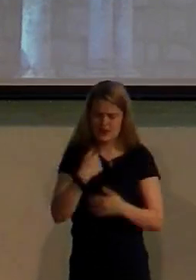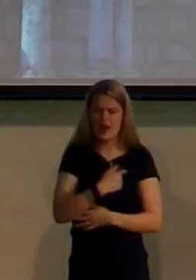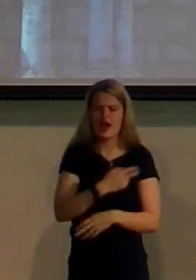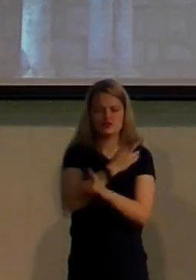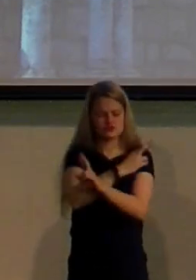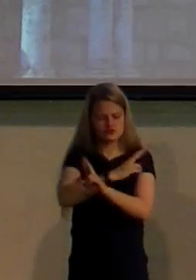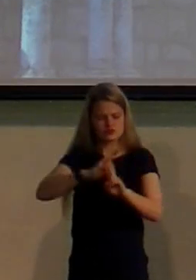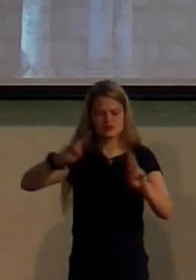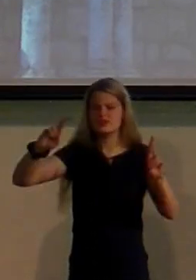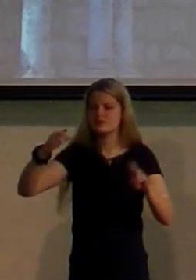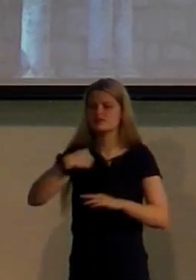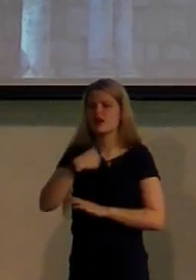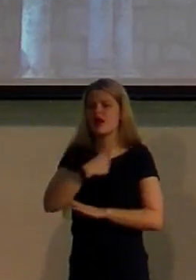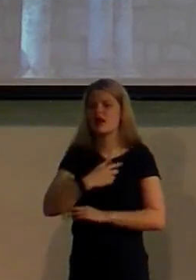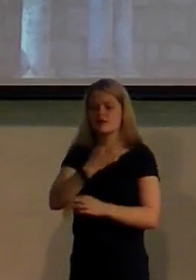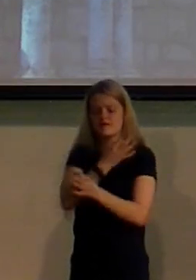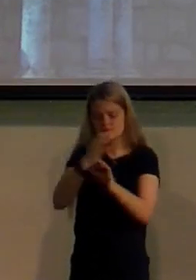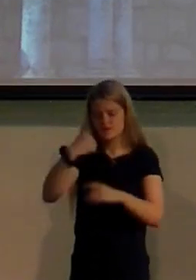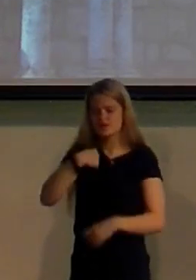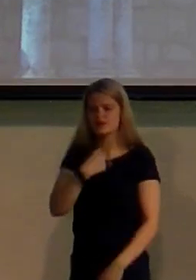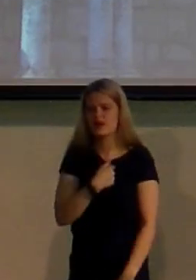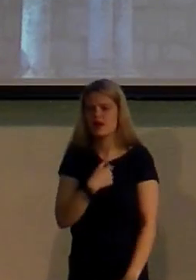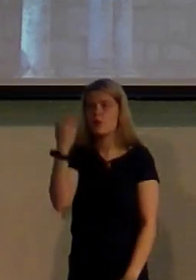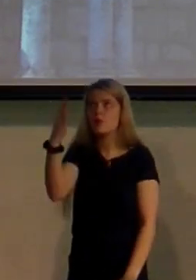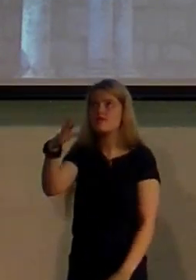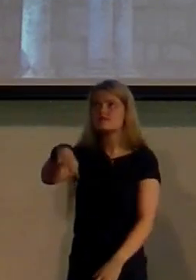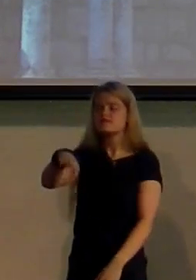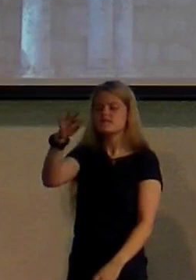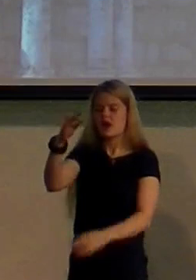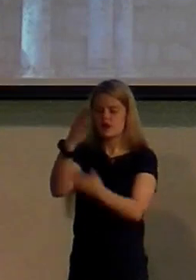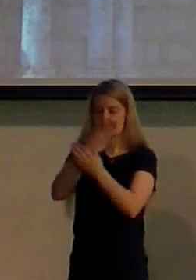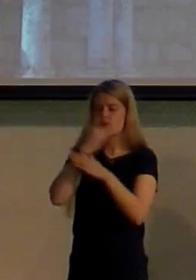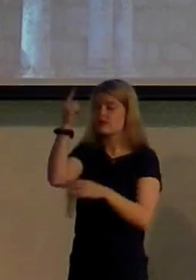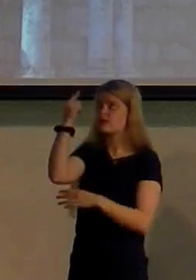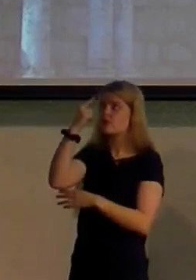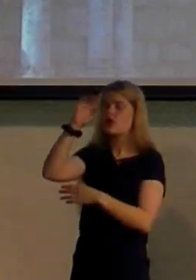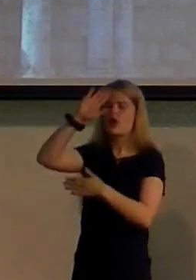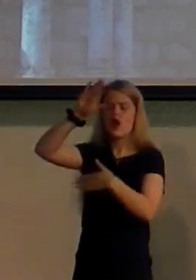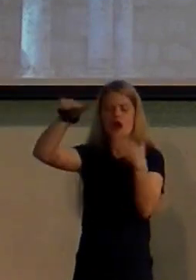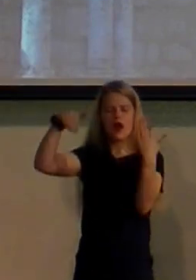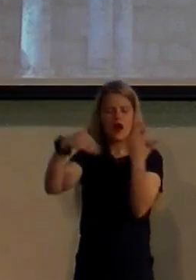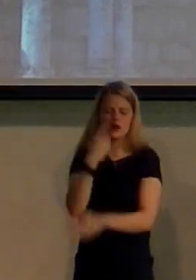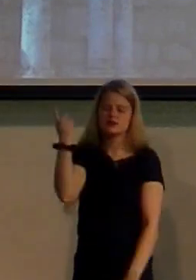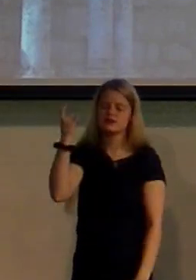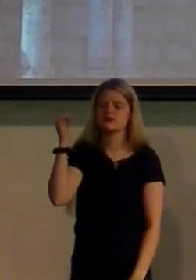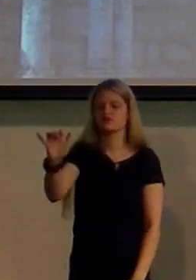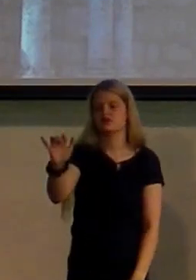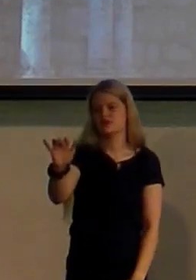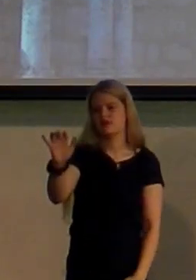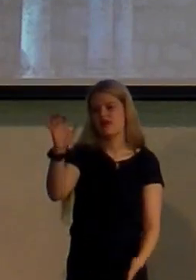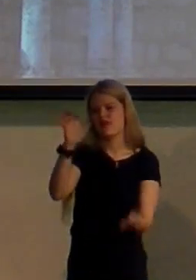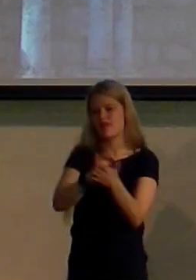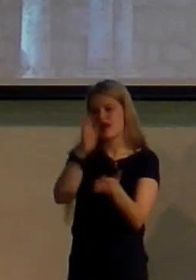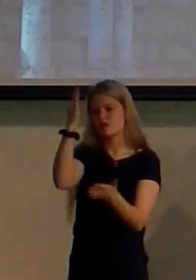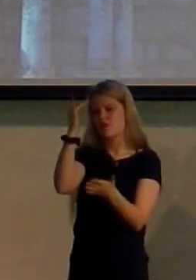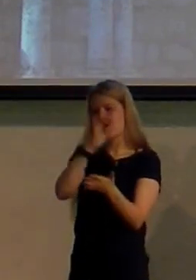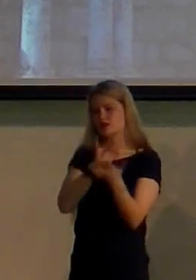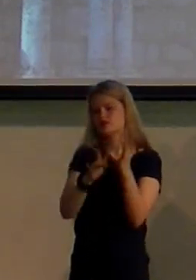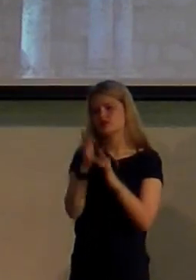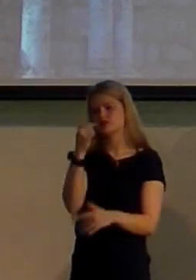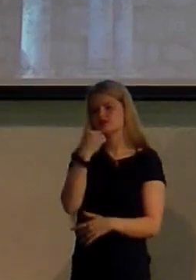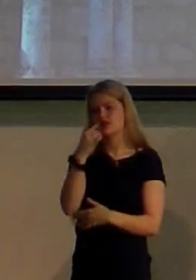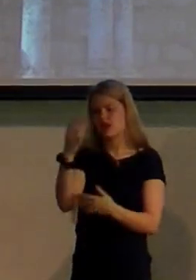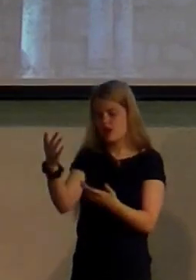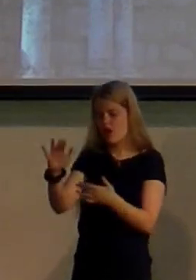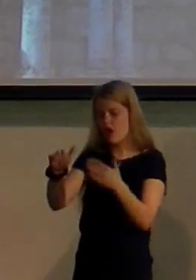and sets us free, will find a rest for all eternity. That's why Jesus said, come unto me, all you